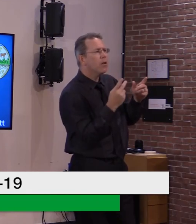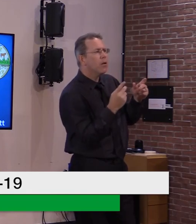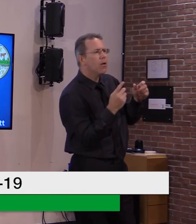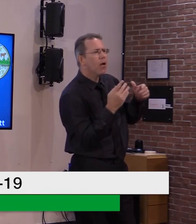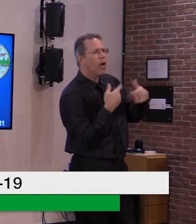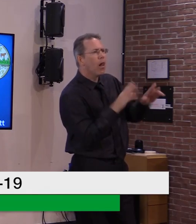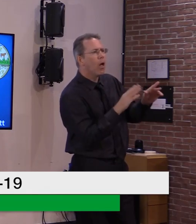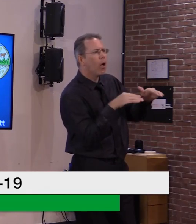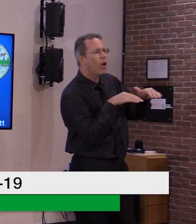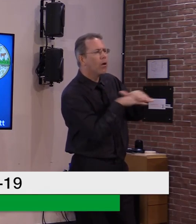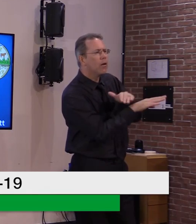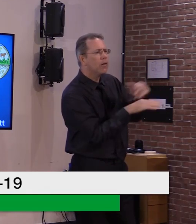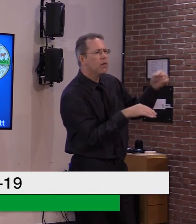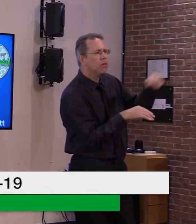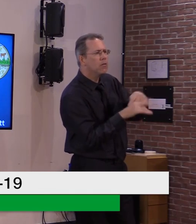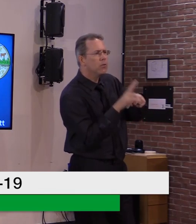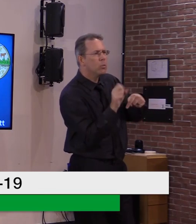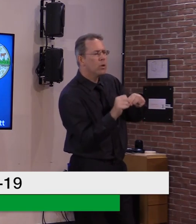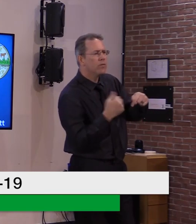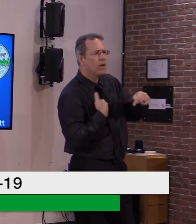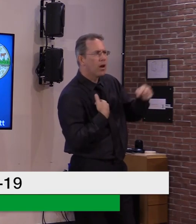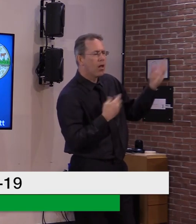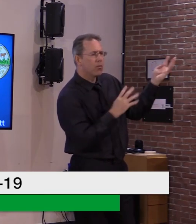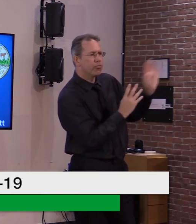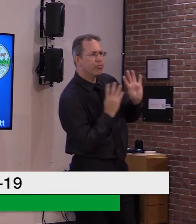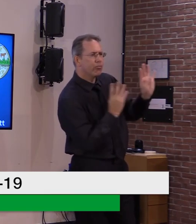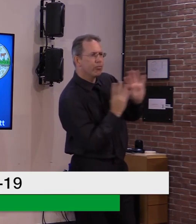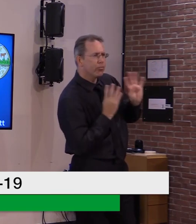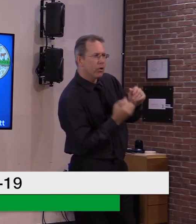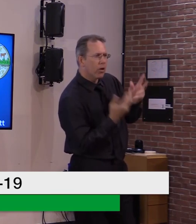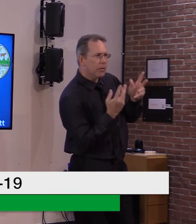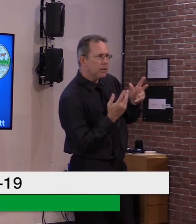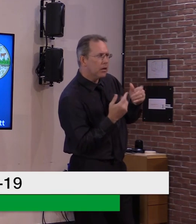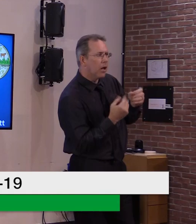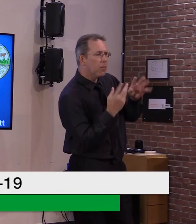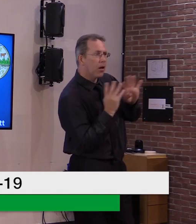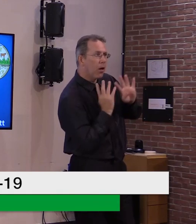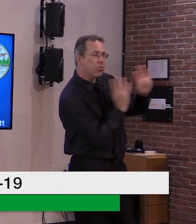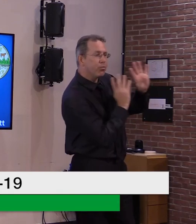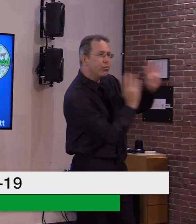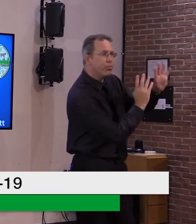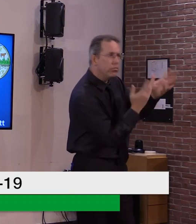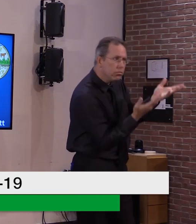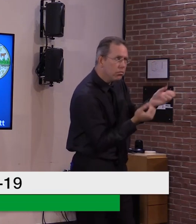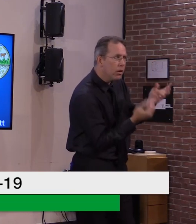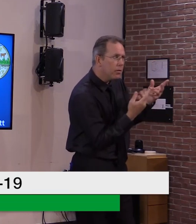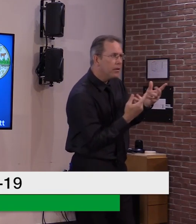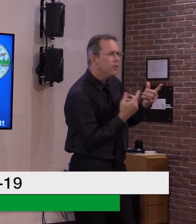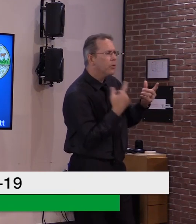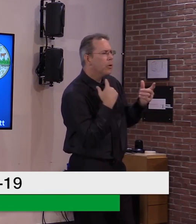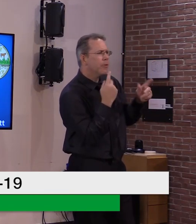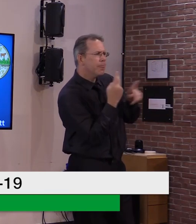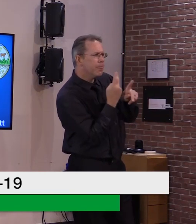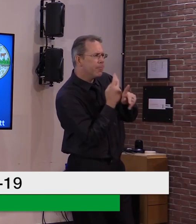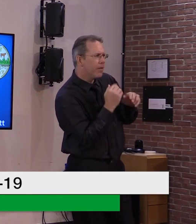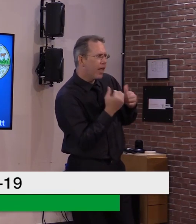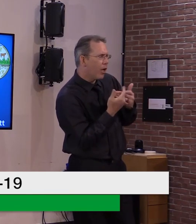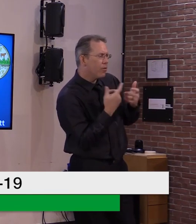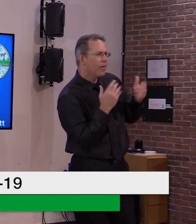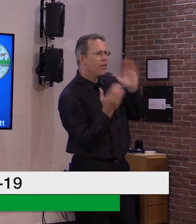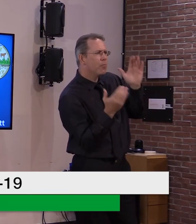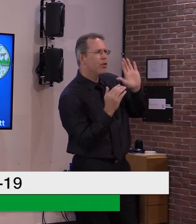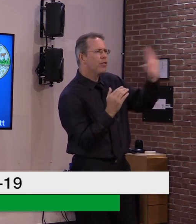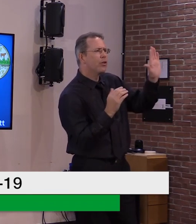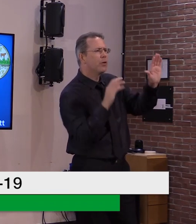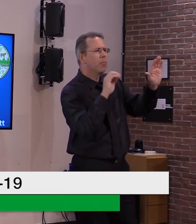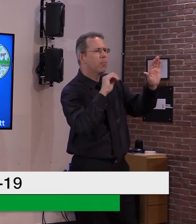communities throughout quebec to be sure that we're using that same approach because it works uh here in the states as a region and